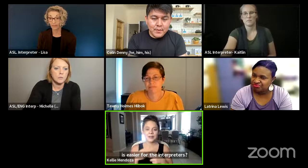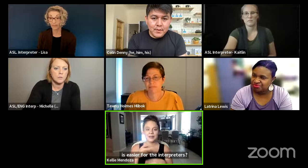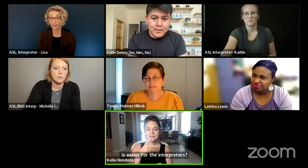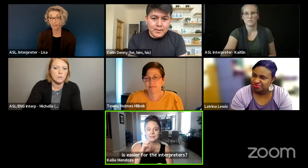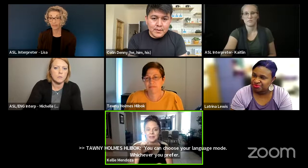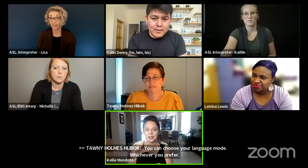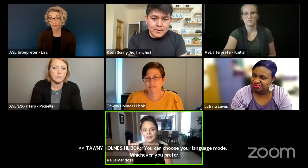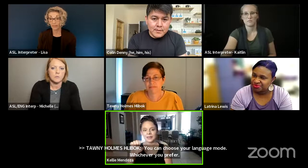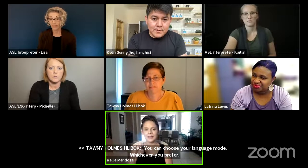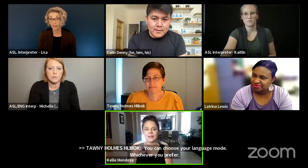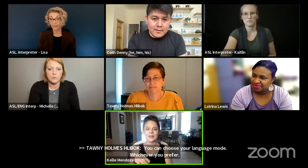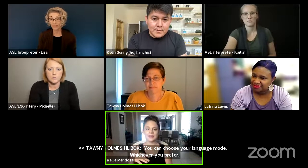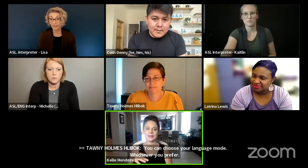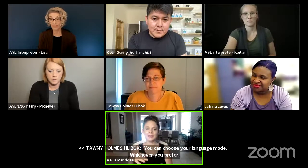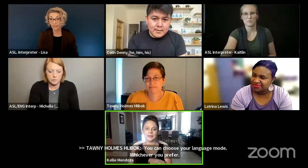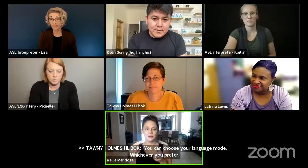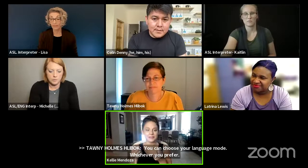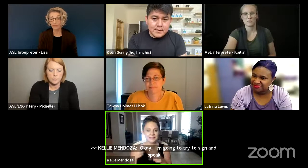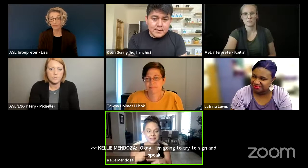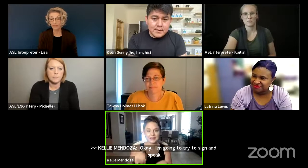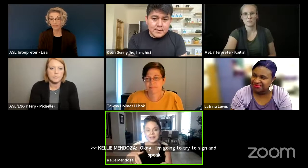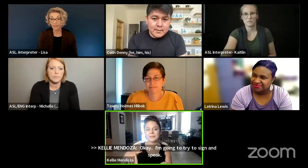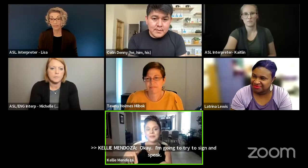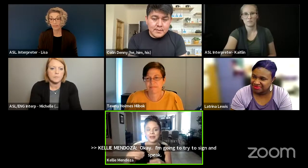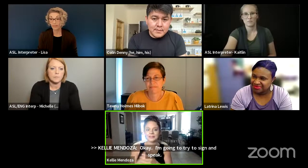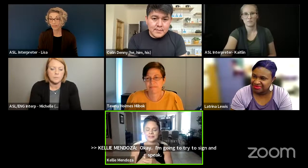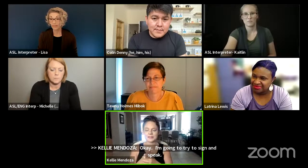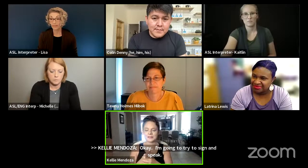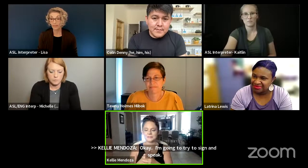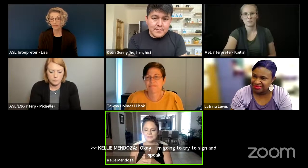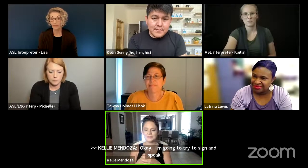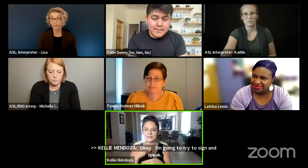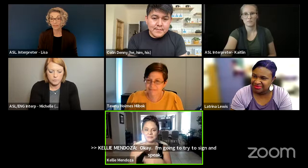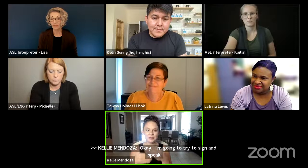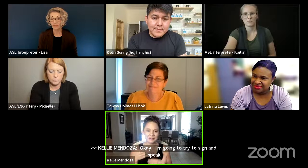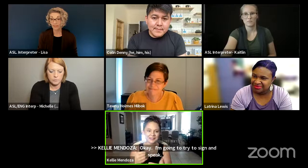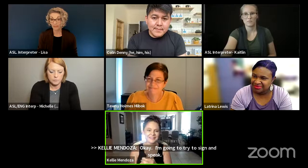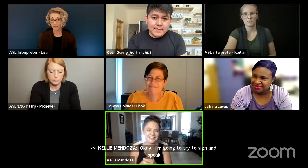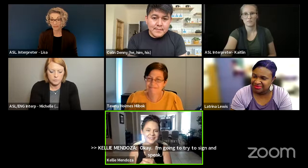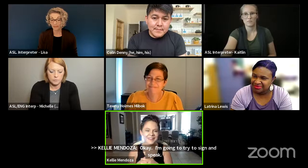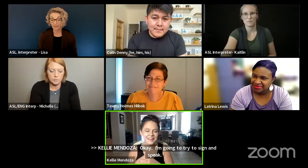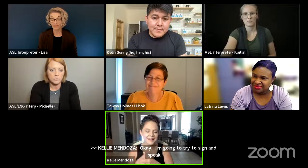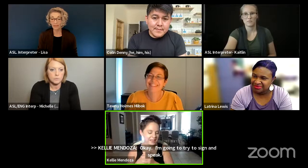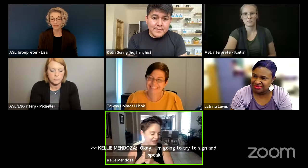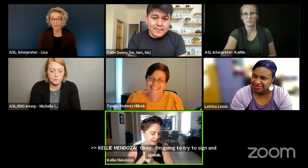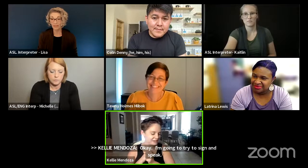So my name is Kelly, and I don't have a sign name yet. It's in progress.